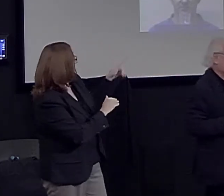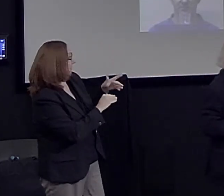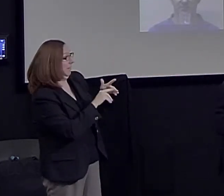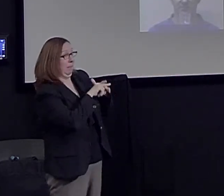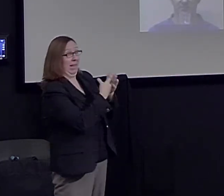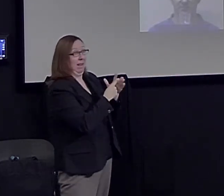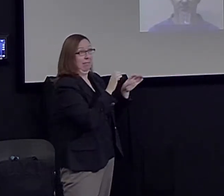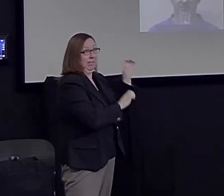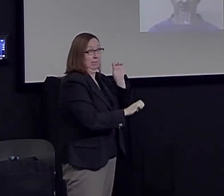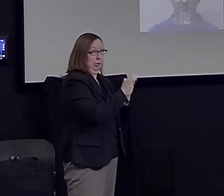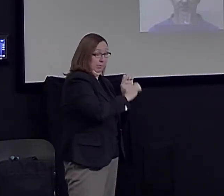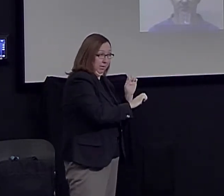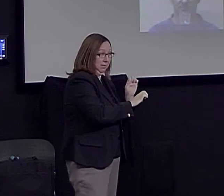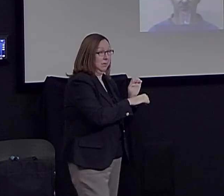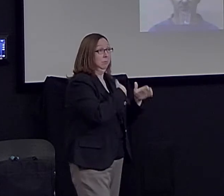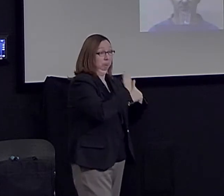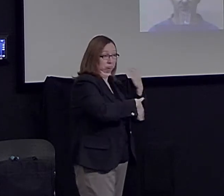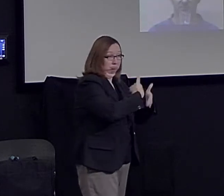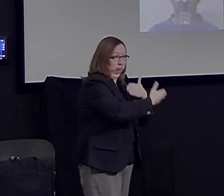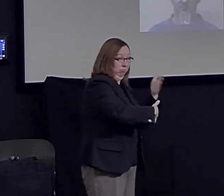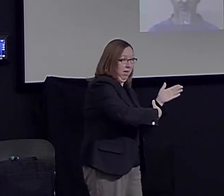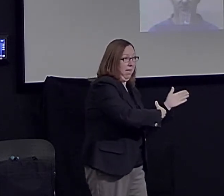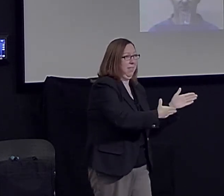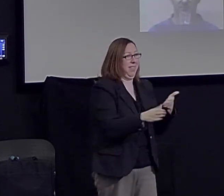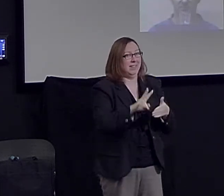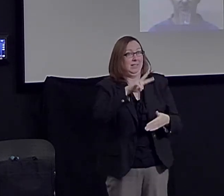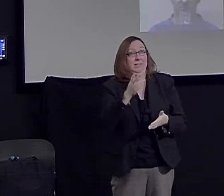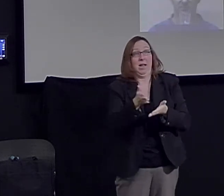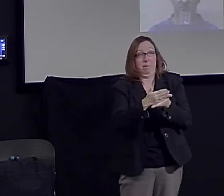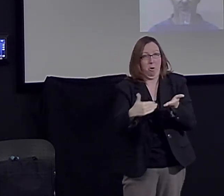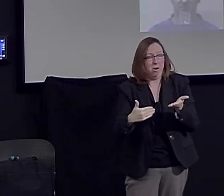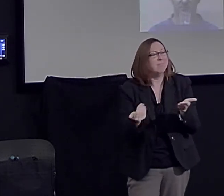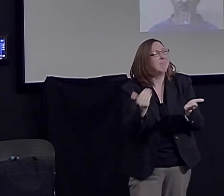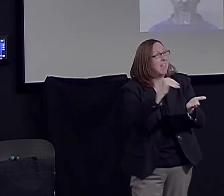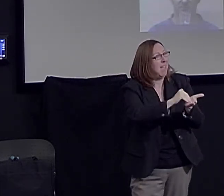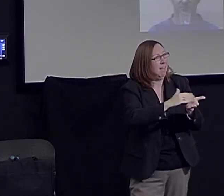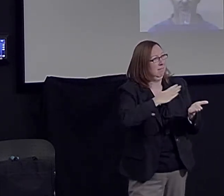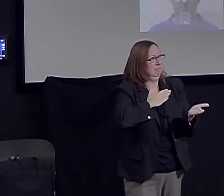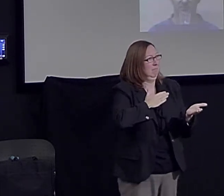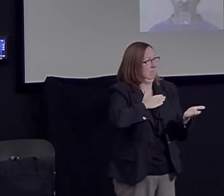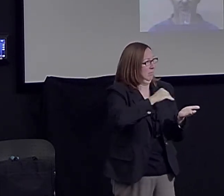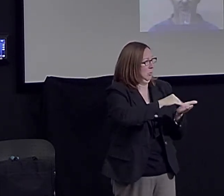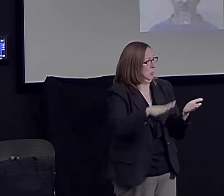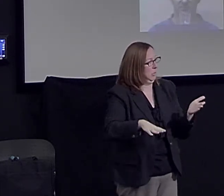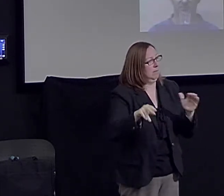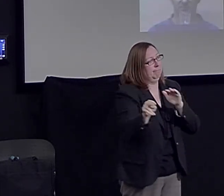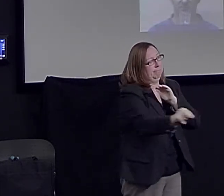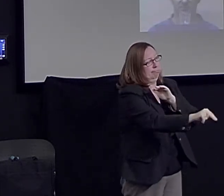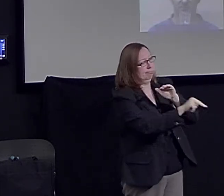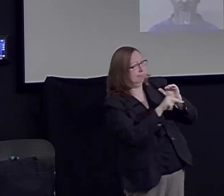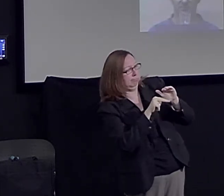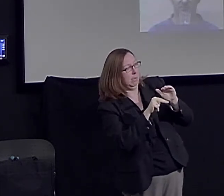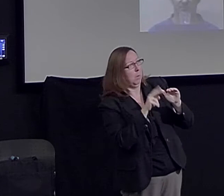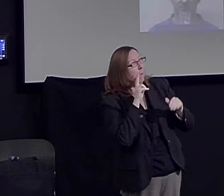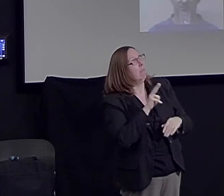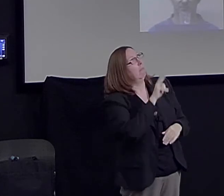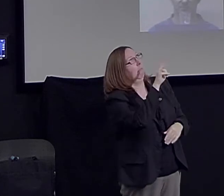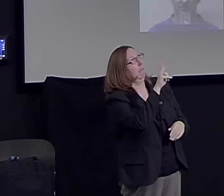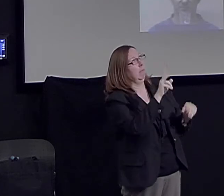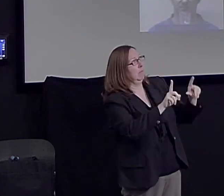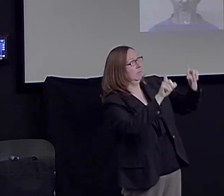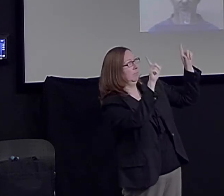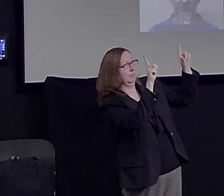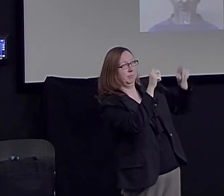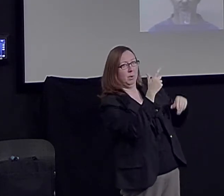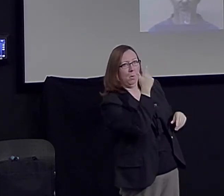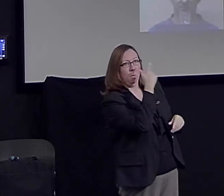of the experiment, the student, again lying in the scanner, see movies in which